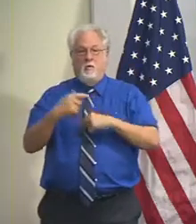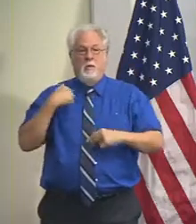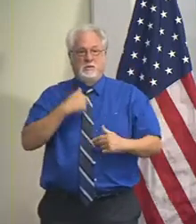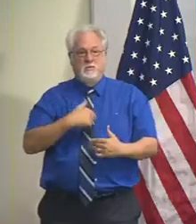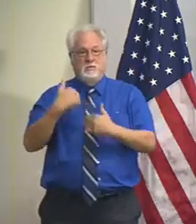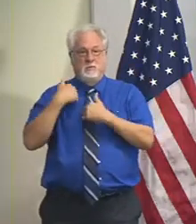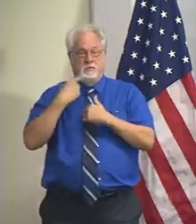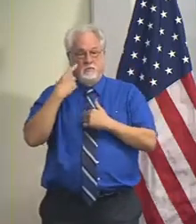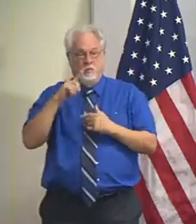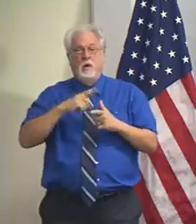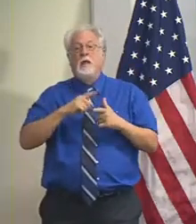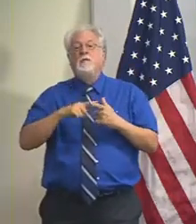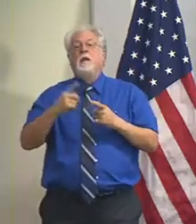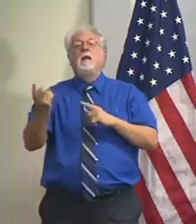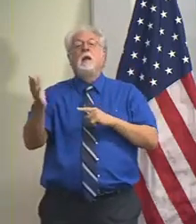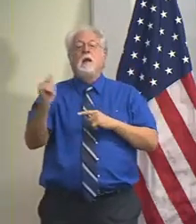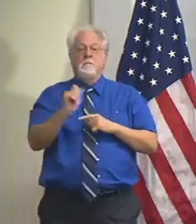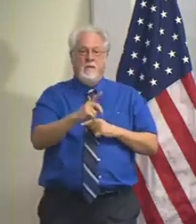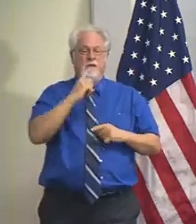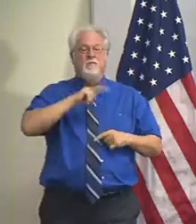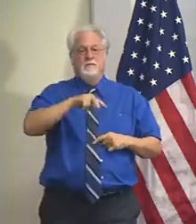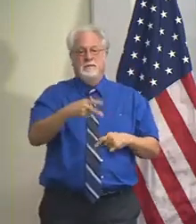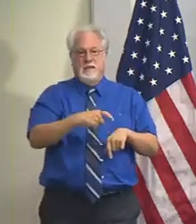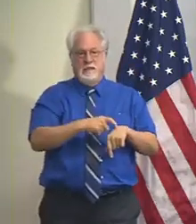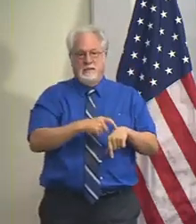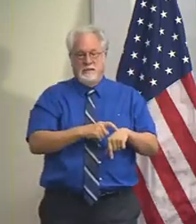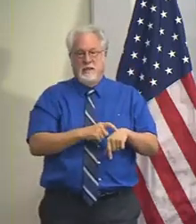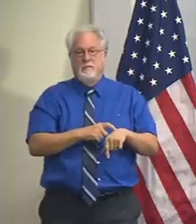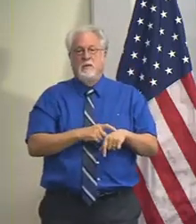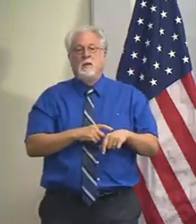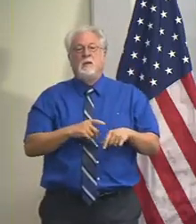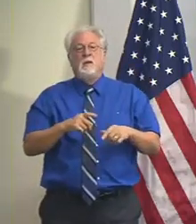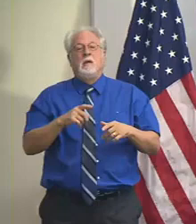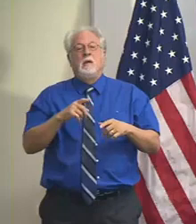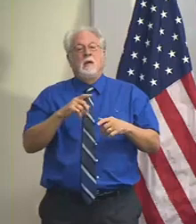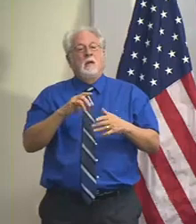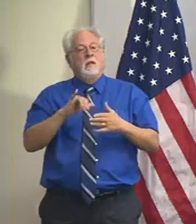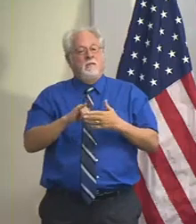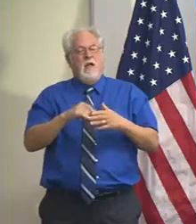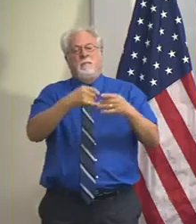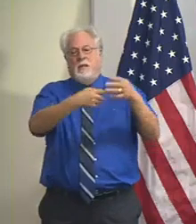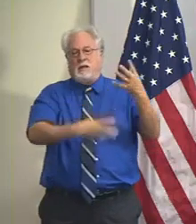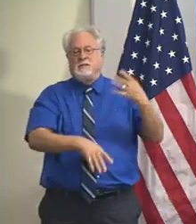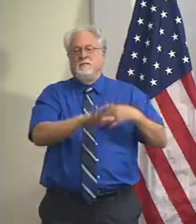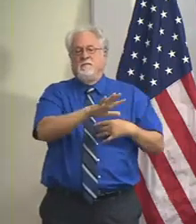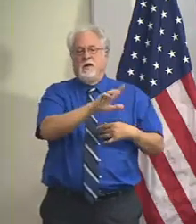for, and then we'll come back for that second pass. But that's going to be listed on